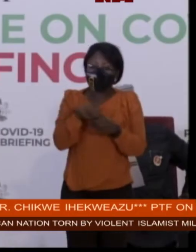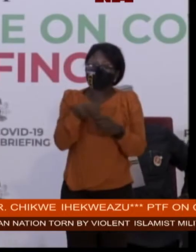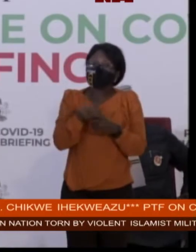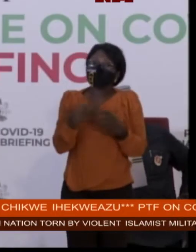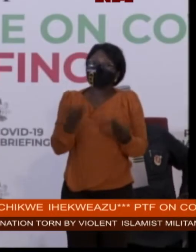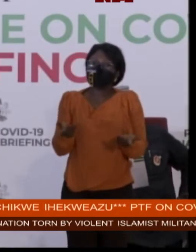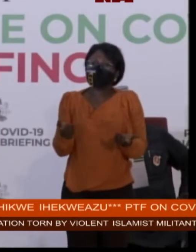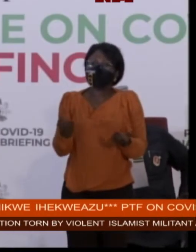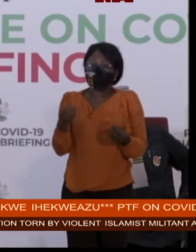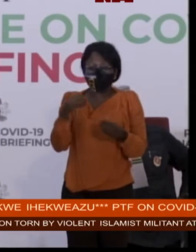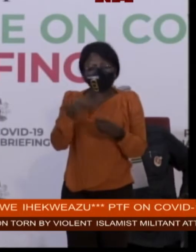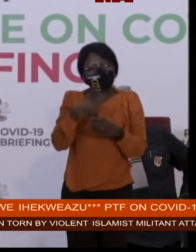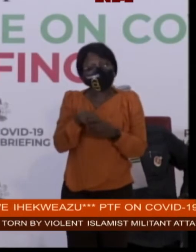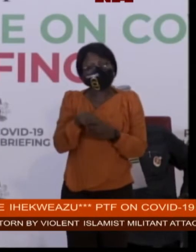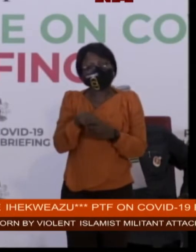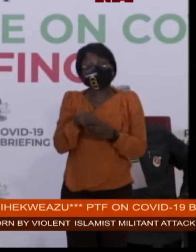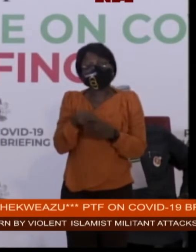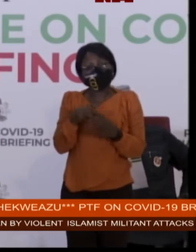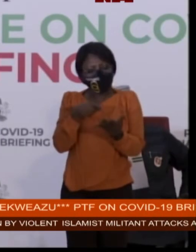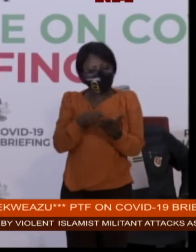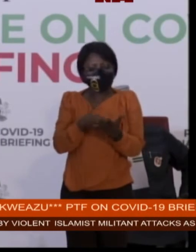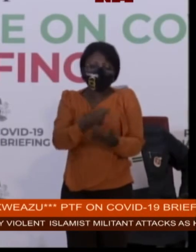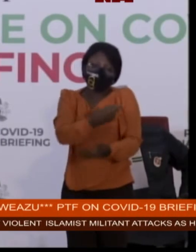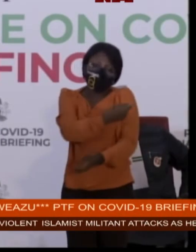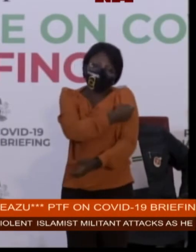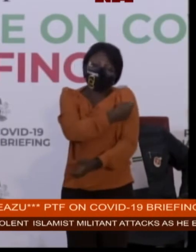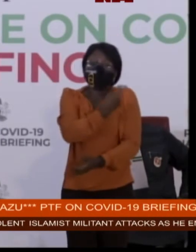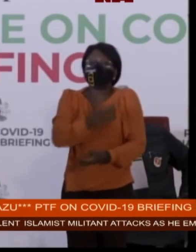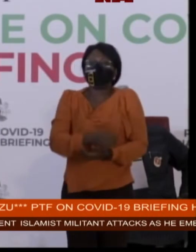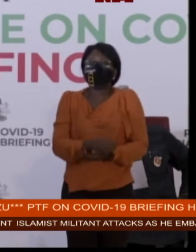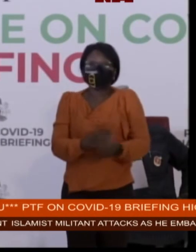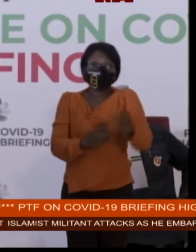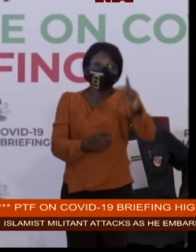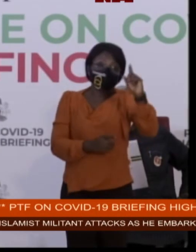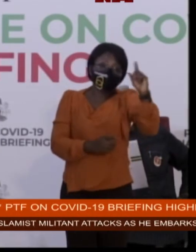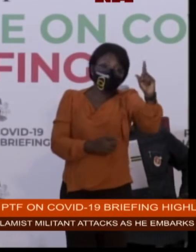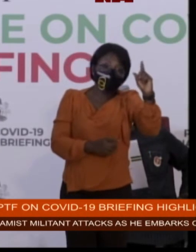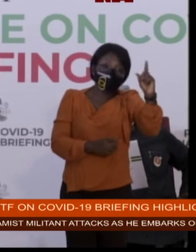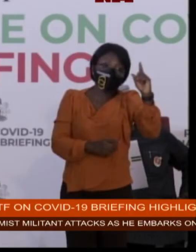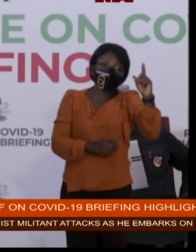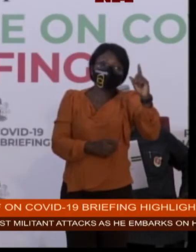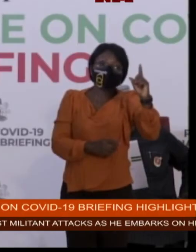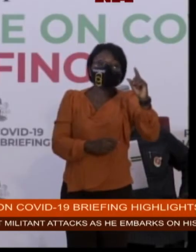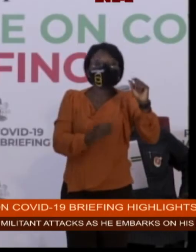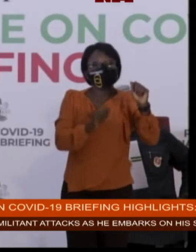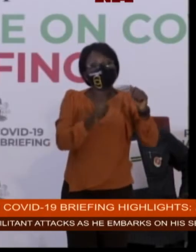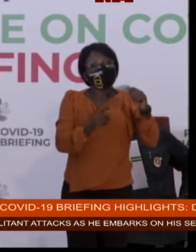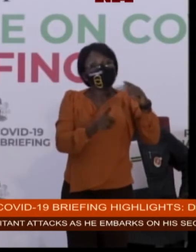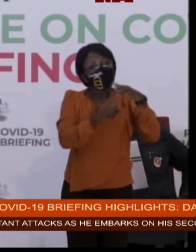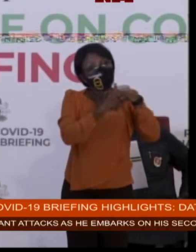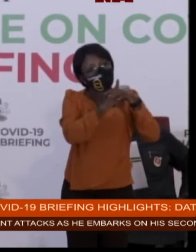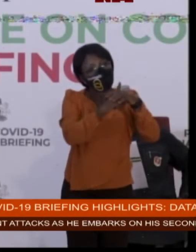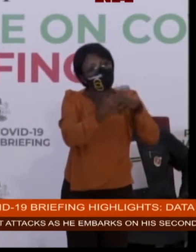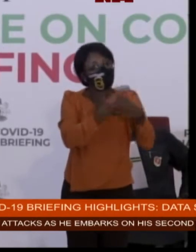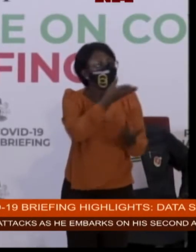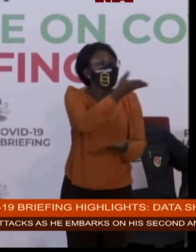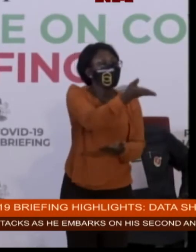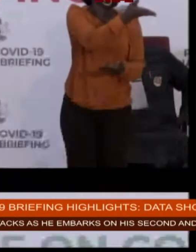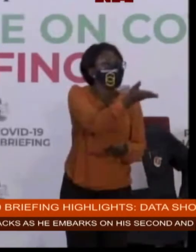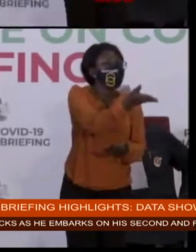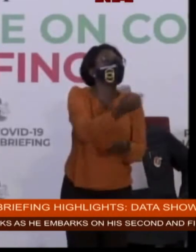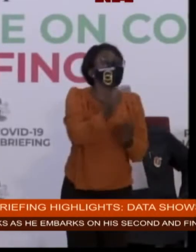involved in vaccines. The first is availability. If it's